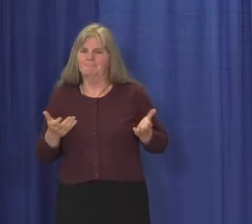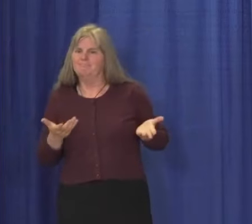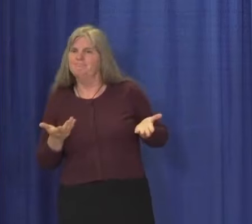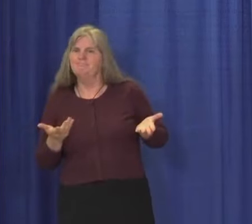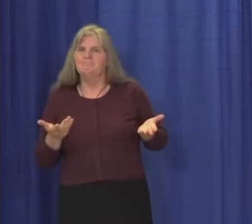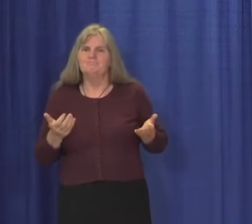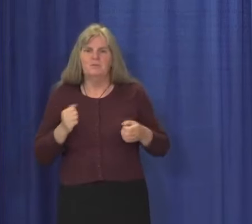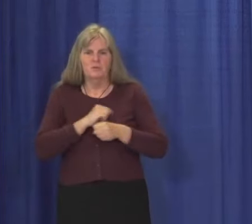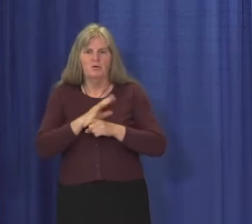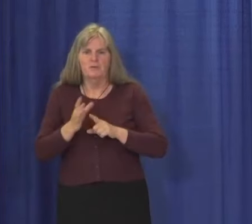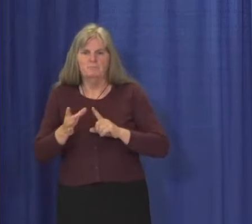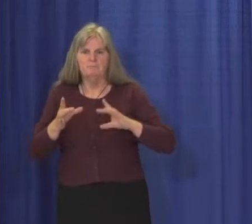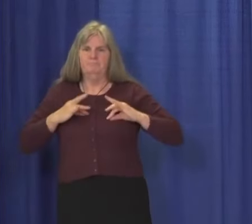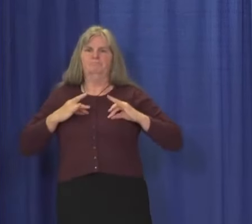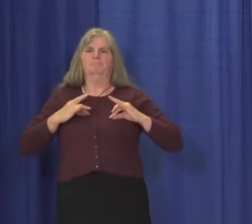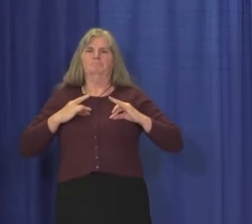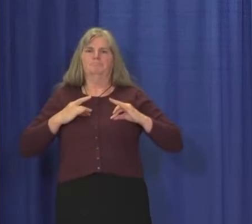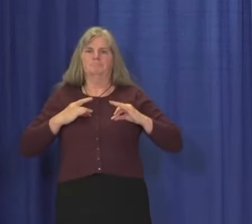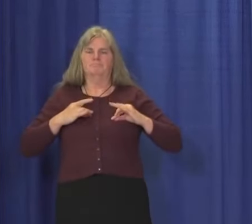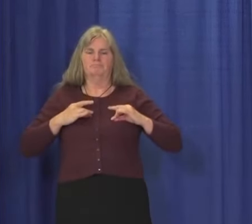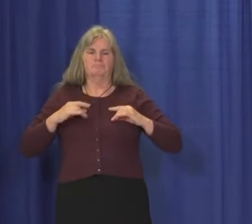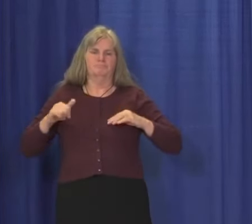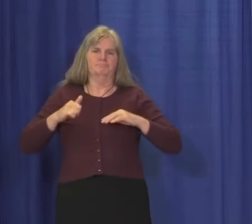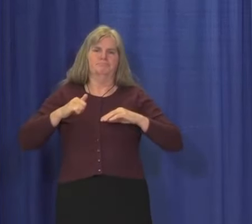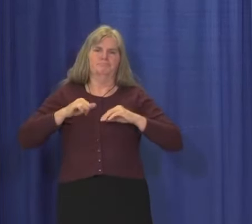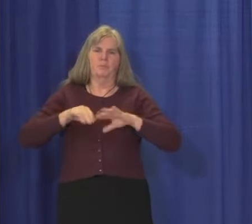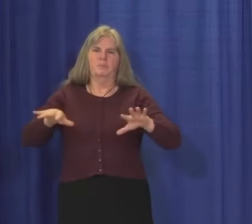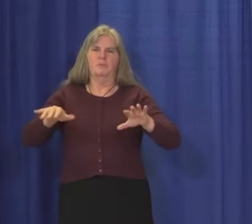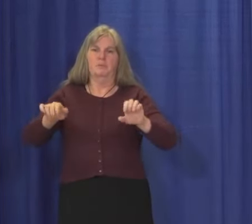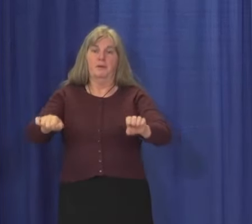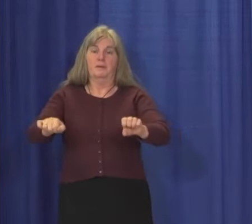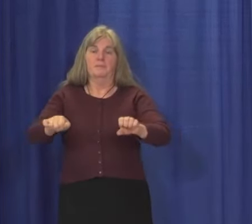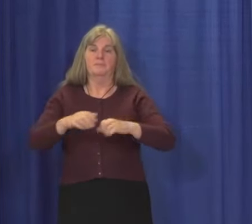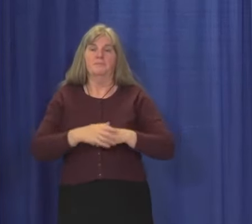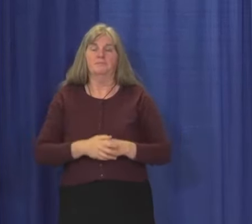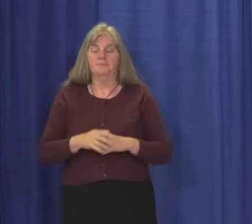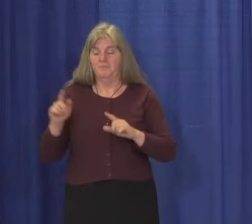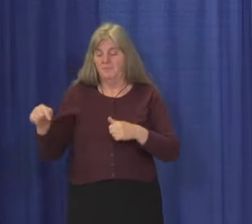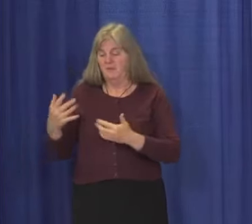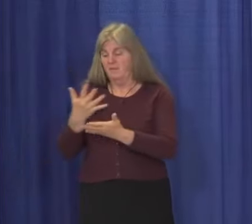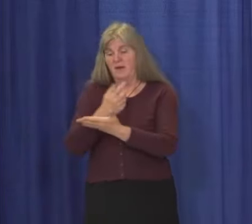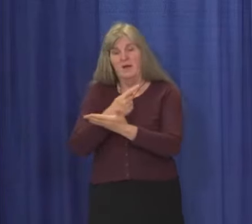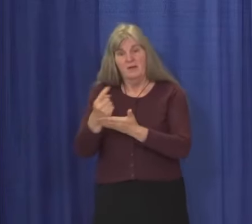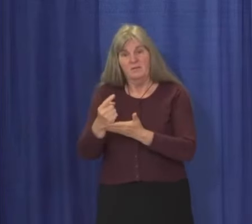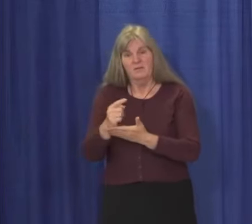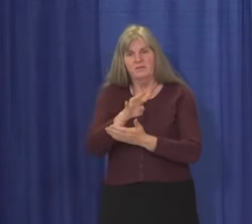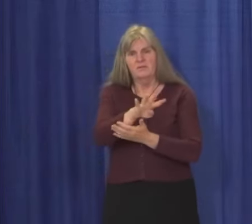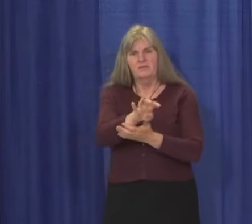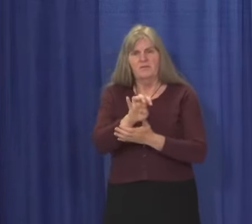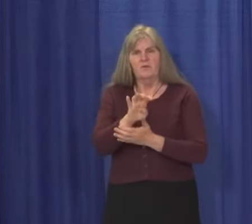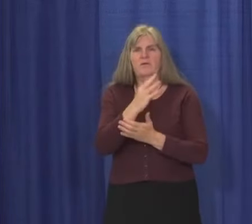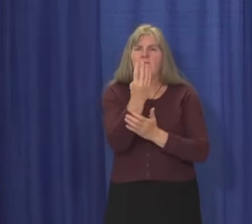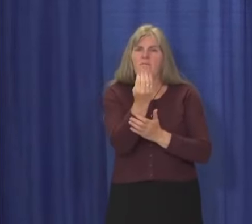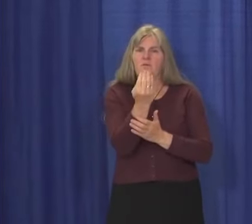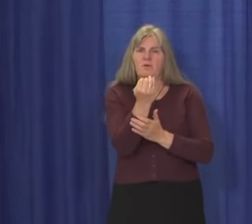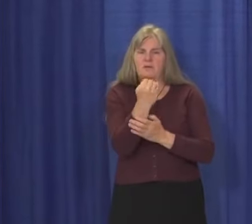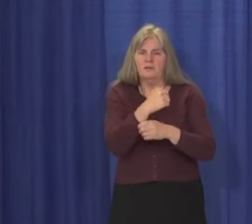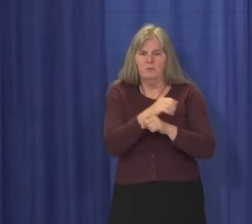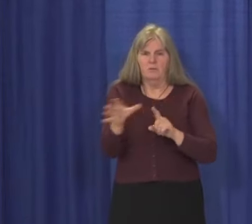invitation for COVID-19 to enter and set up shop. 5 weeks, 414